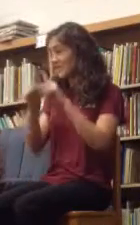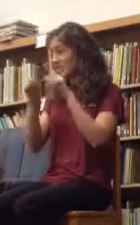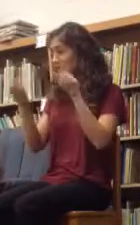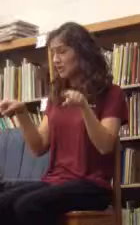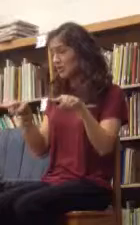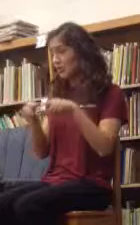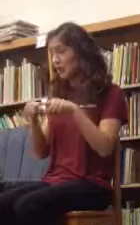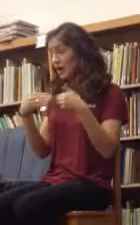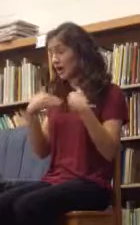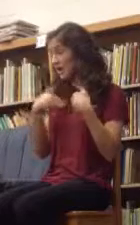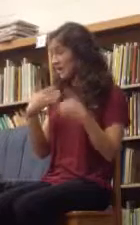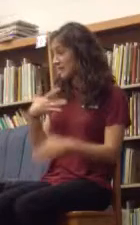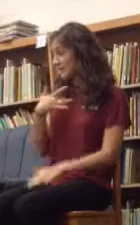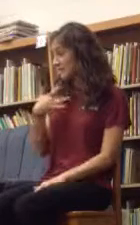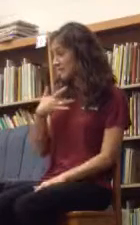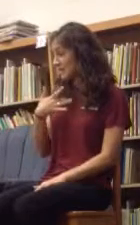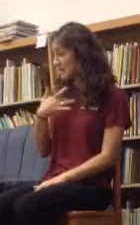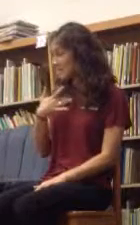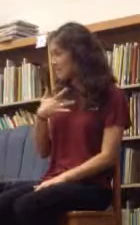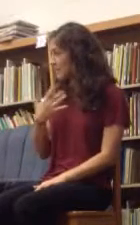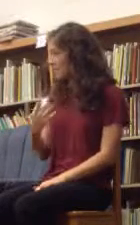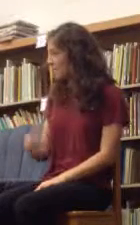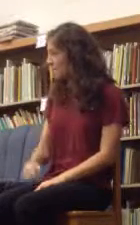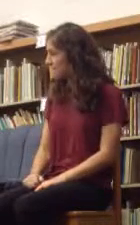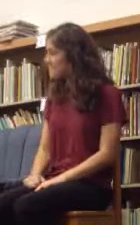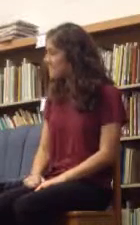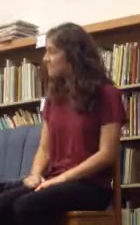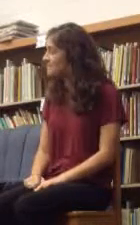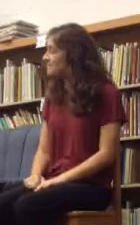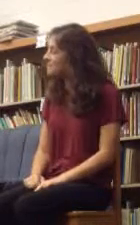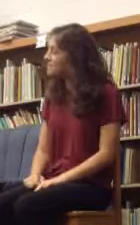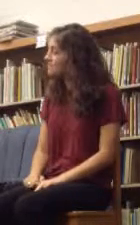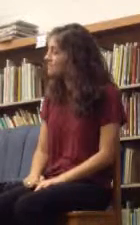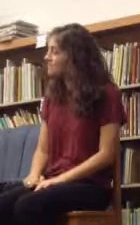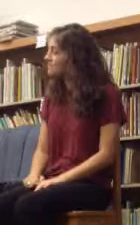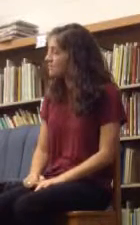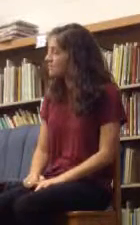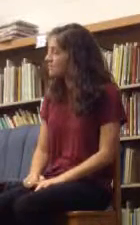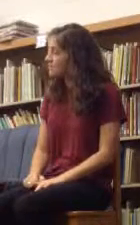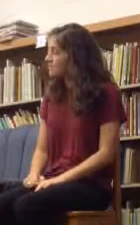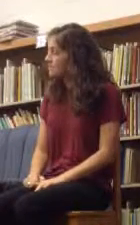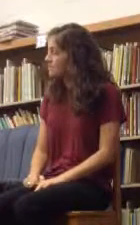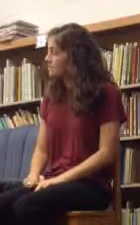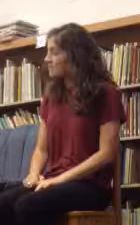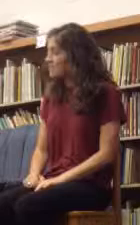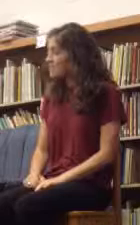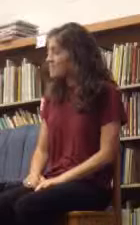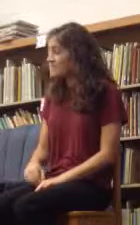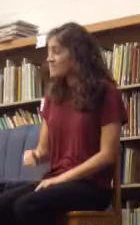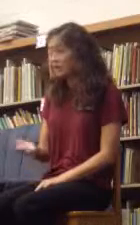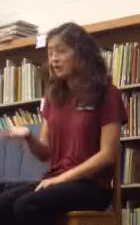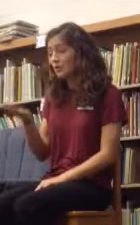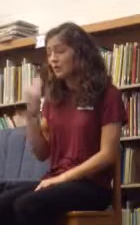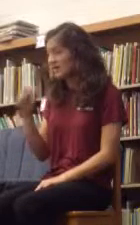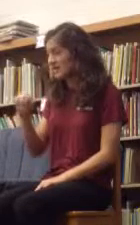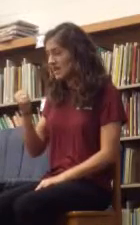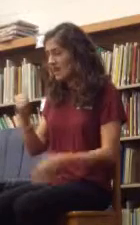Okay, maybe. Yes, Harrison. If you go back to the page, if you go back to that page,